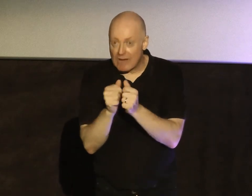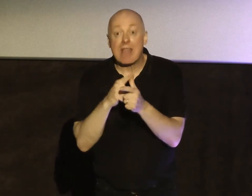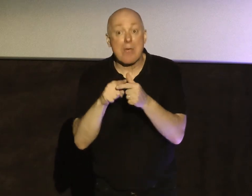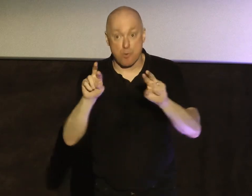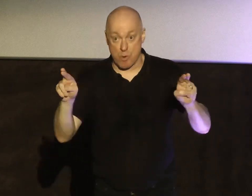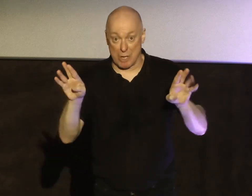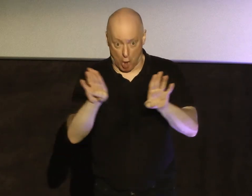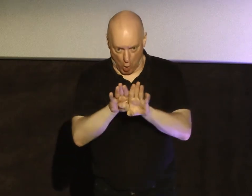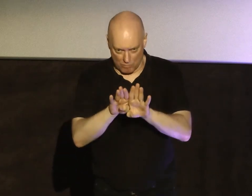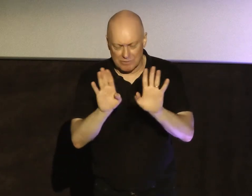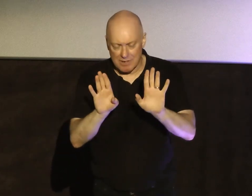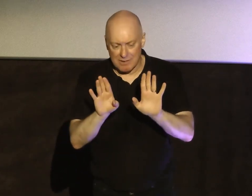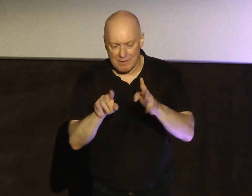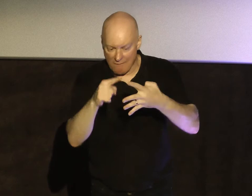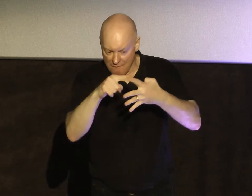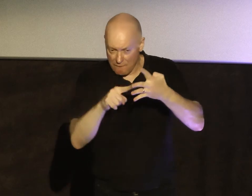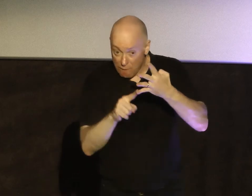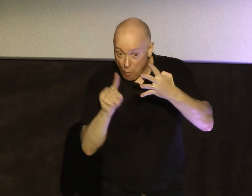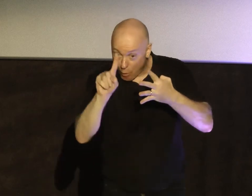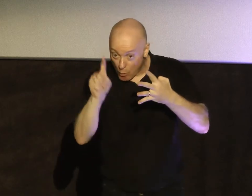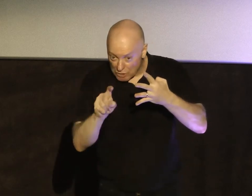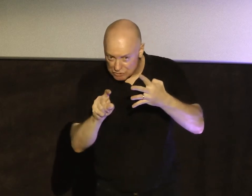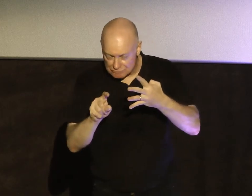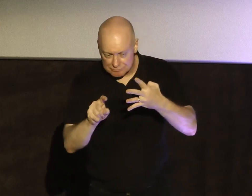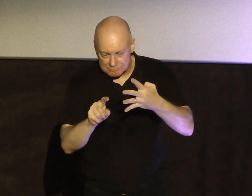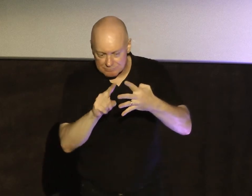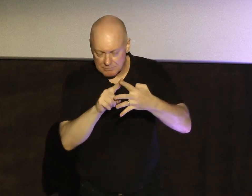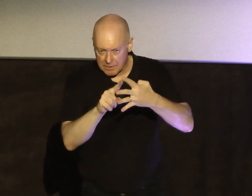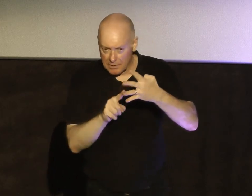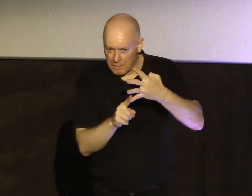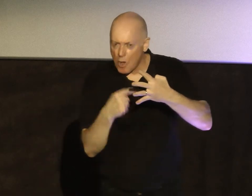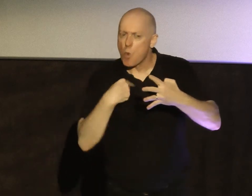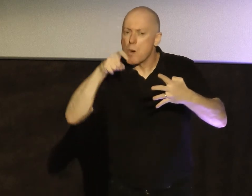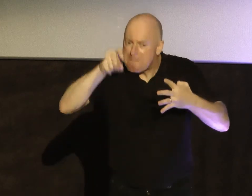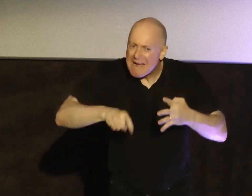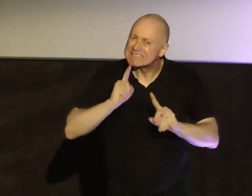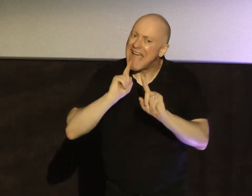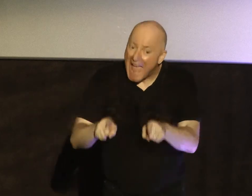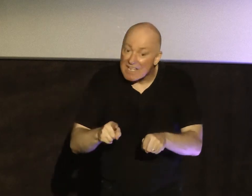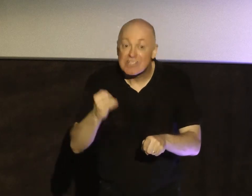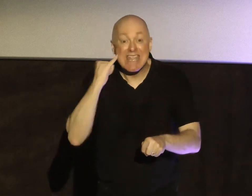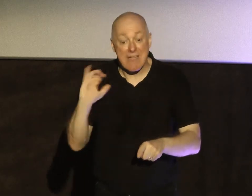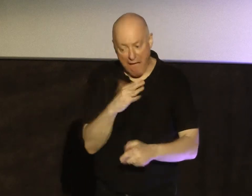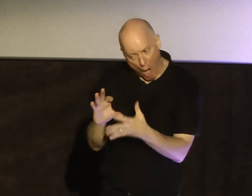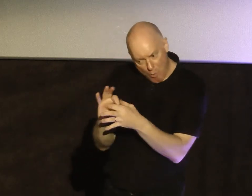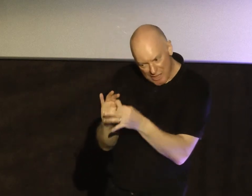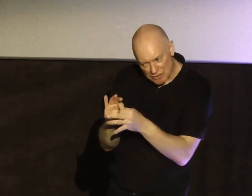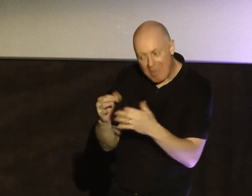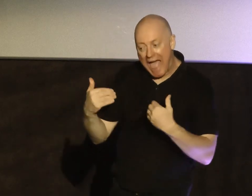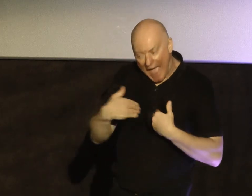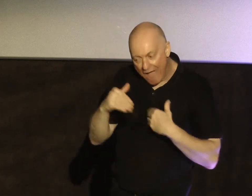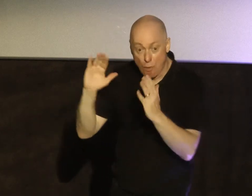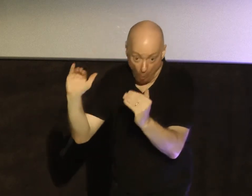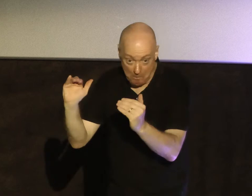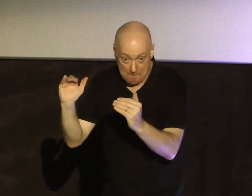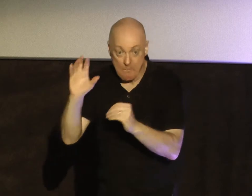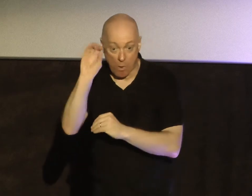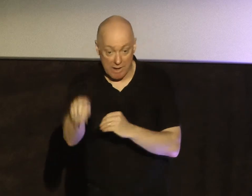We're going to walk through the rest of the text, and we're going to look at 4 questions that we have to answer if our relationships have any hope. 4 questions